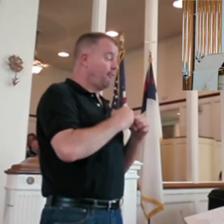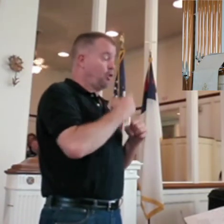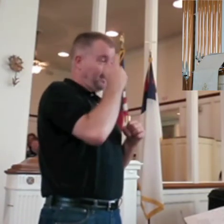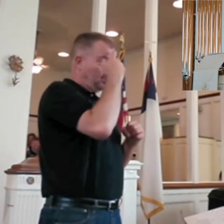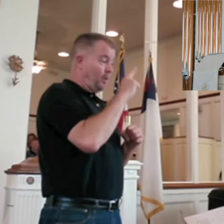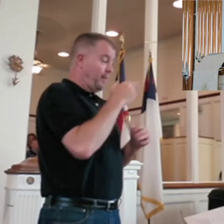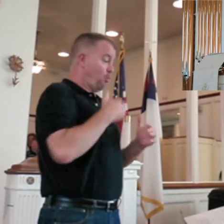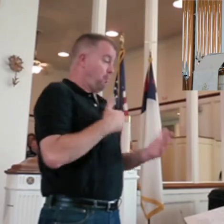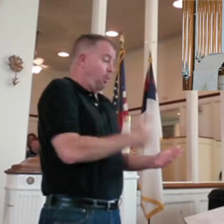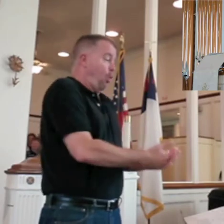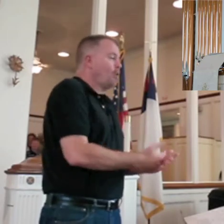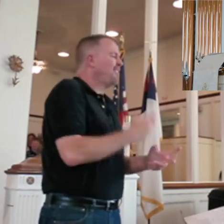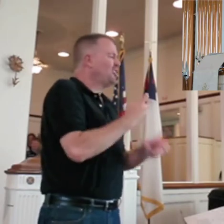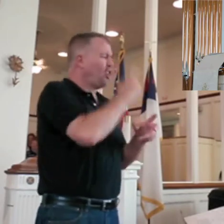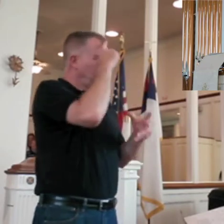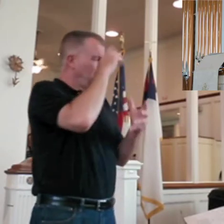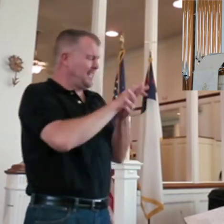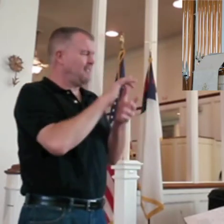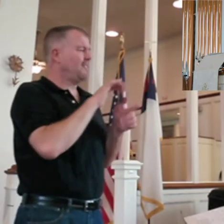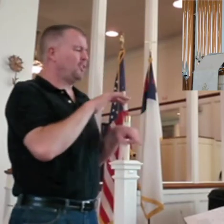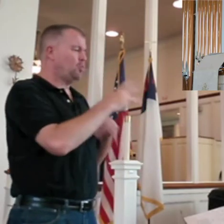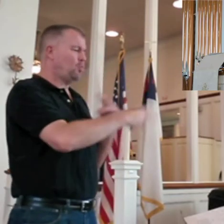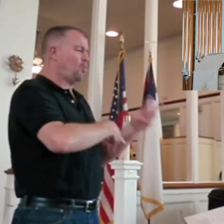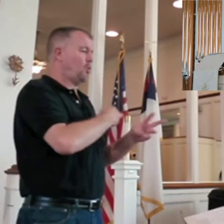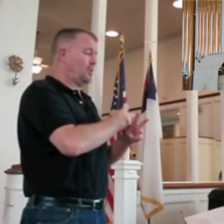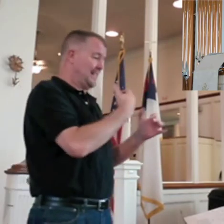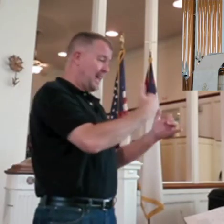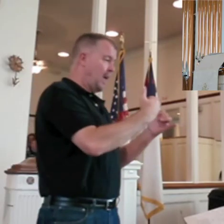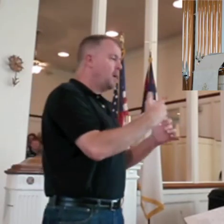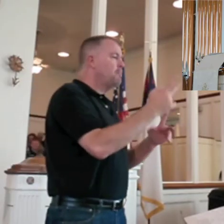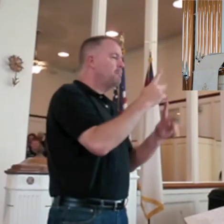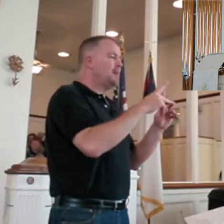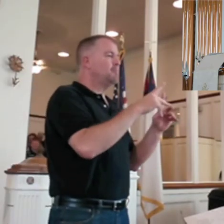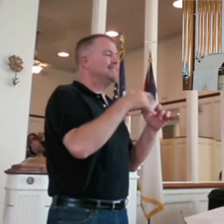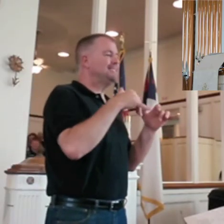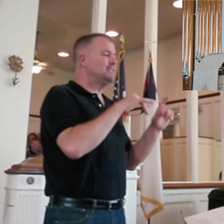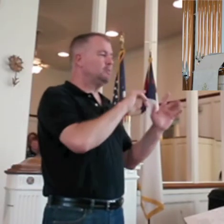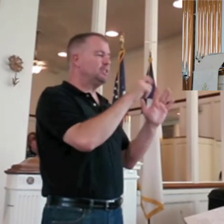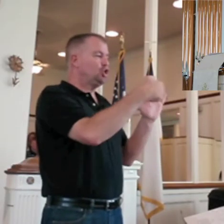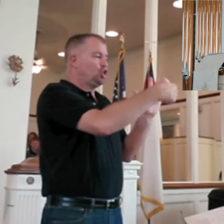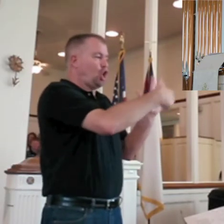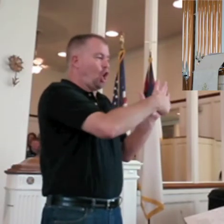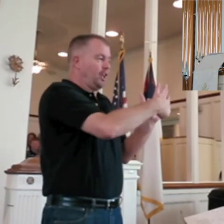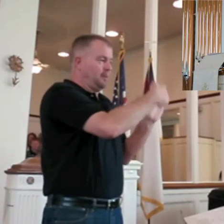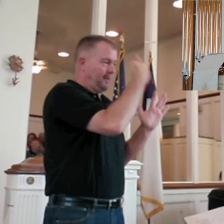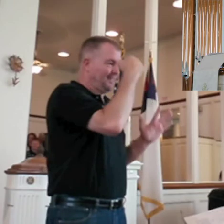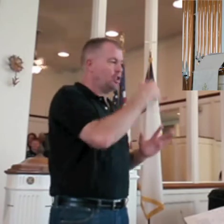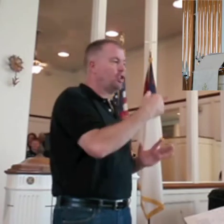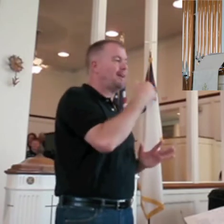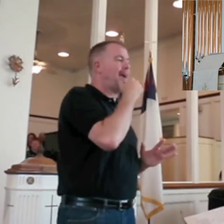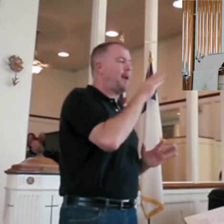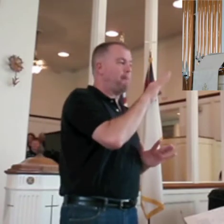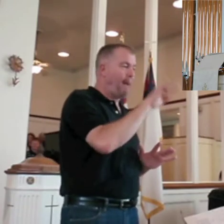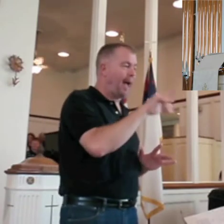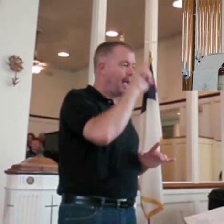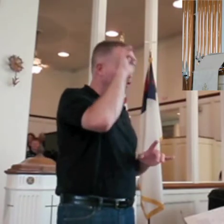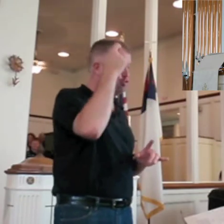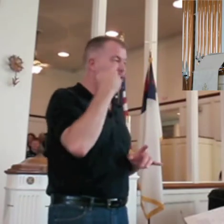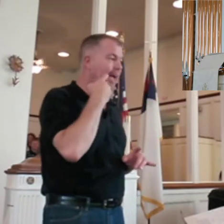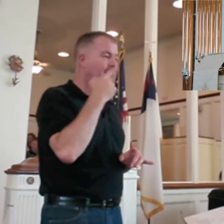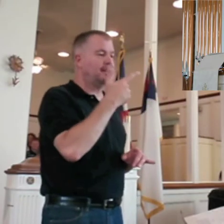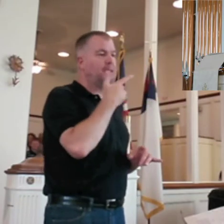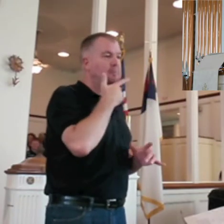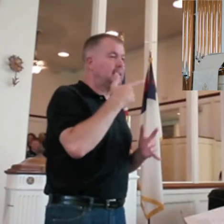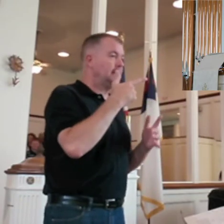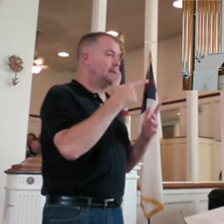where they were born. It's hard to believe in this day and age that people are still being targeted for being gay,